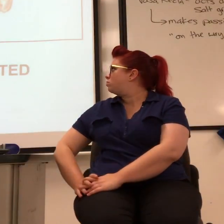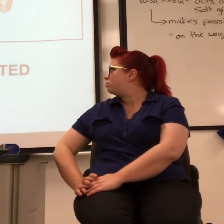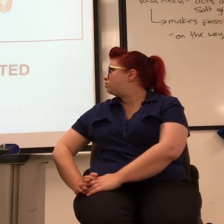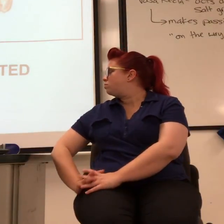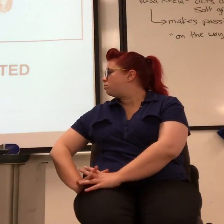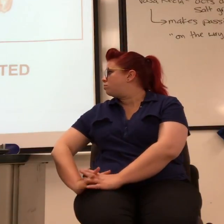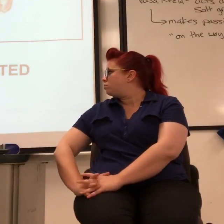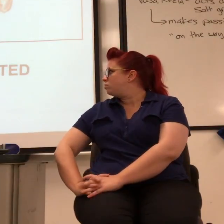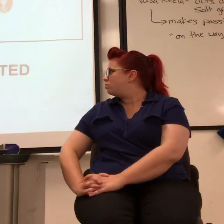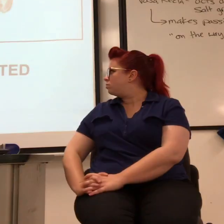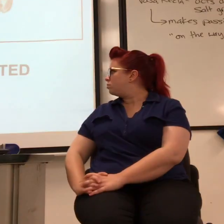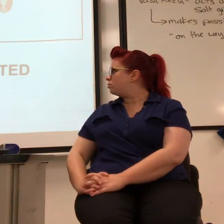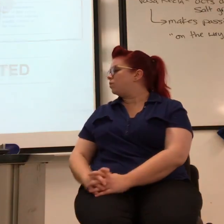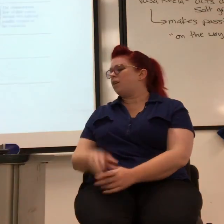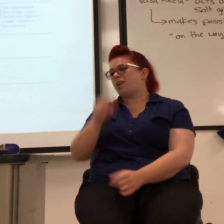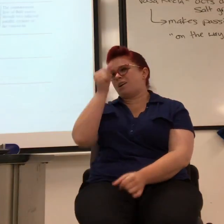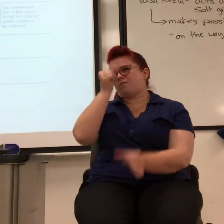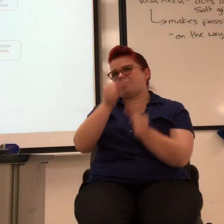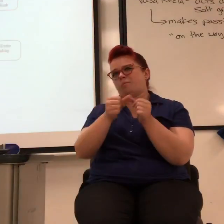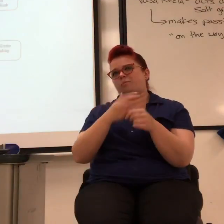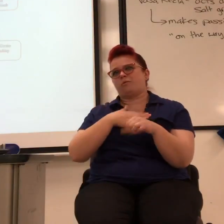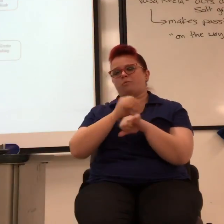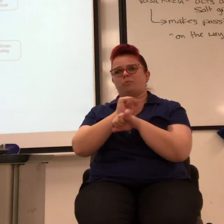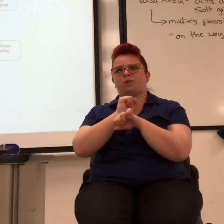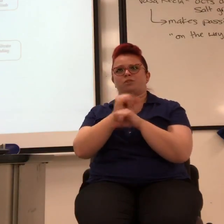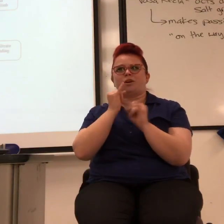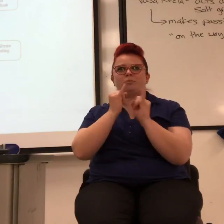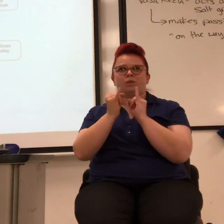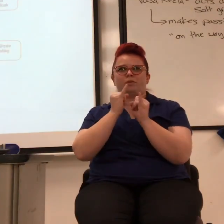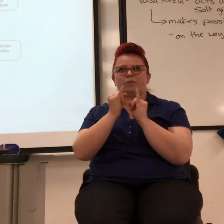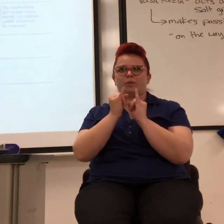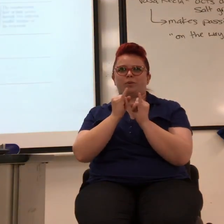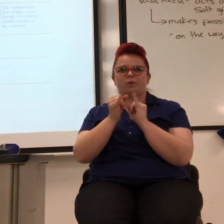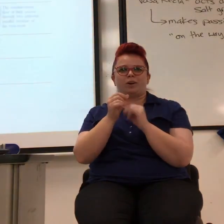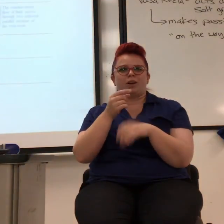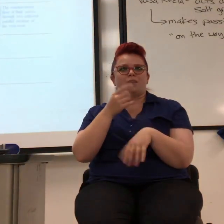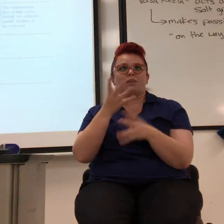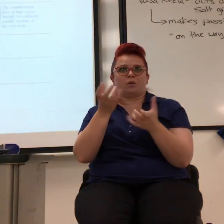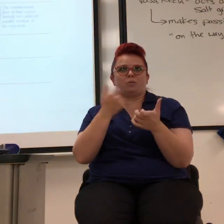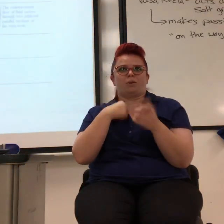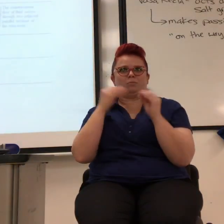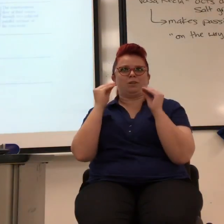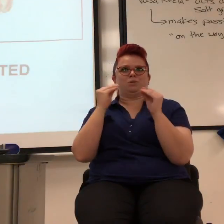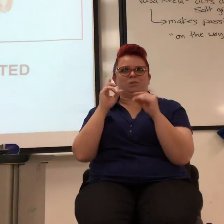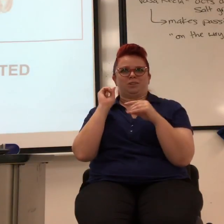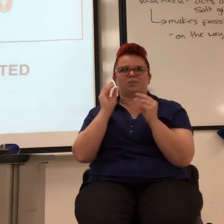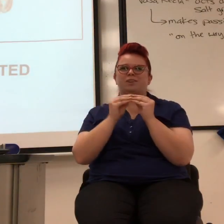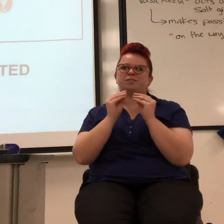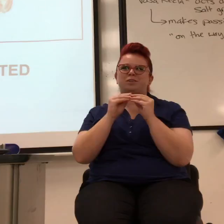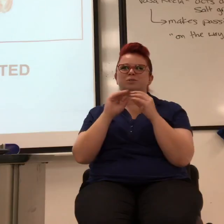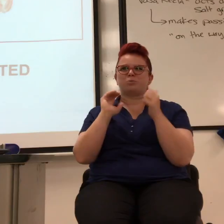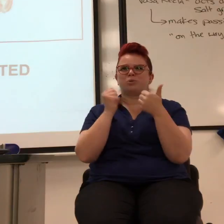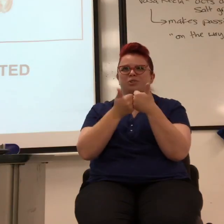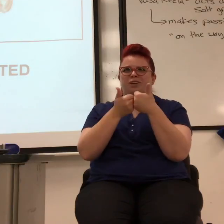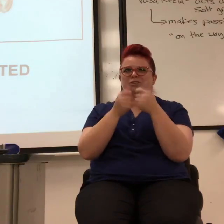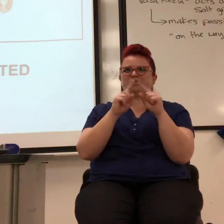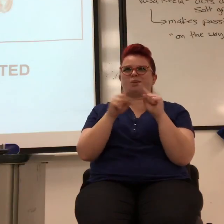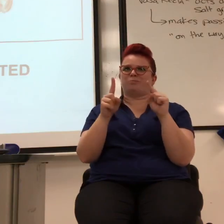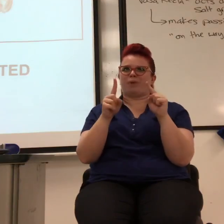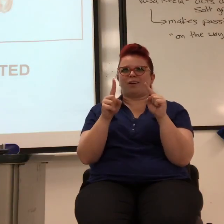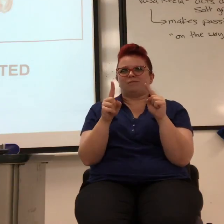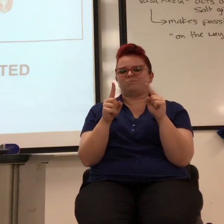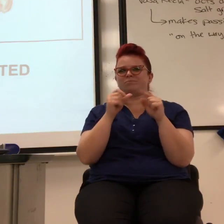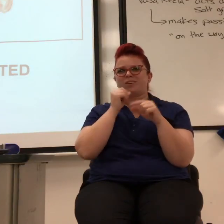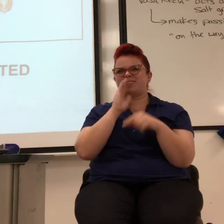Remember from my job interview, they wanted me to teach this. Like, oh, great. It's one of the more difficult things, but it's not so